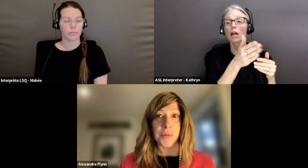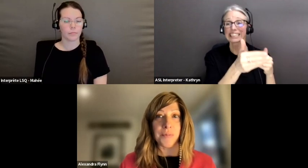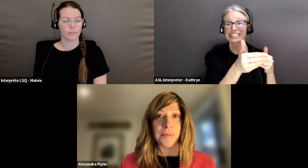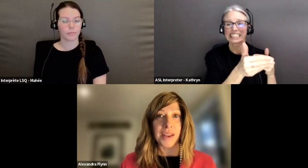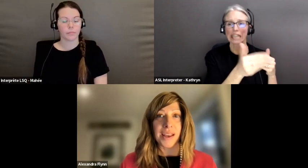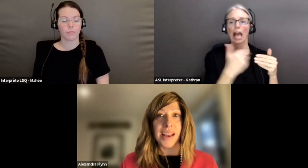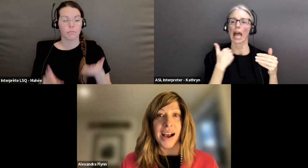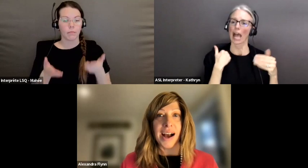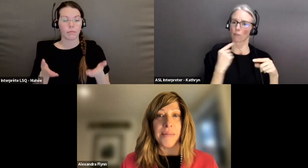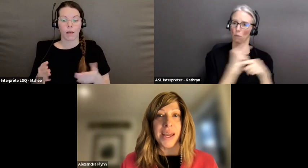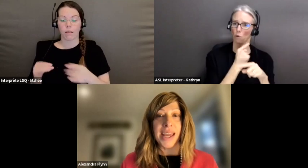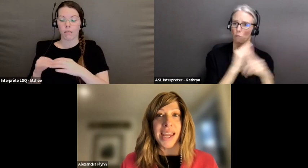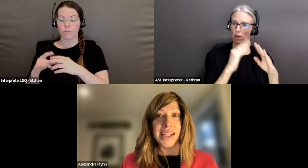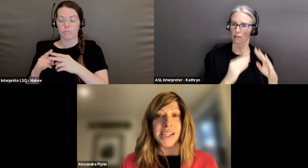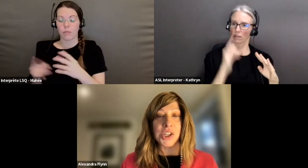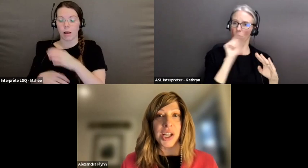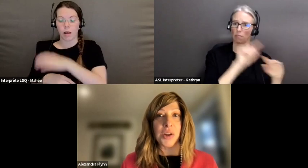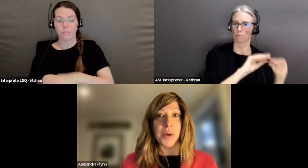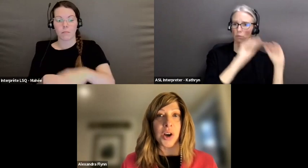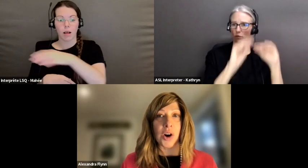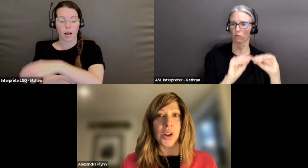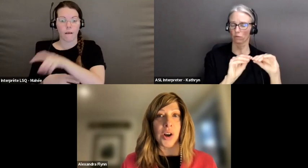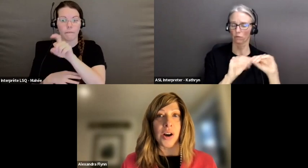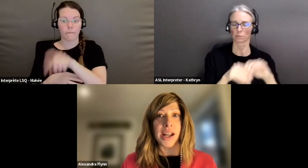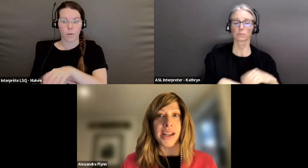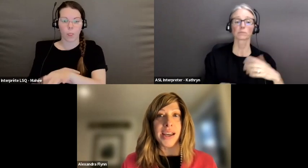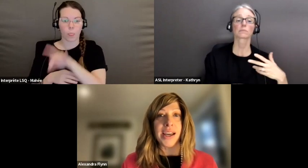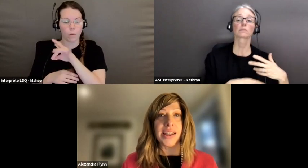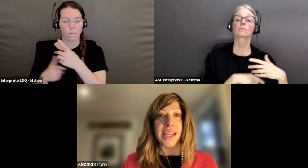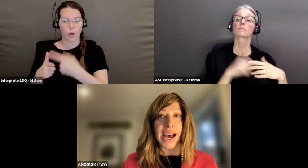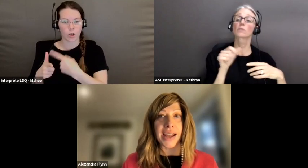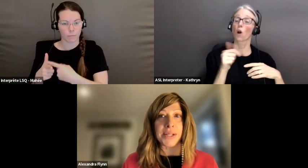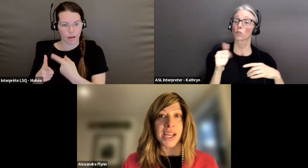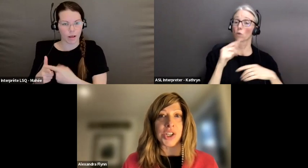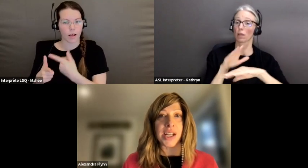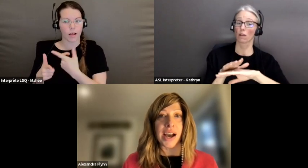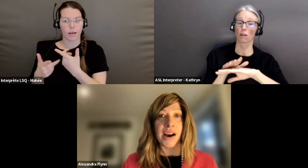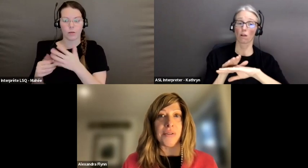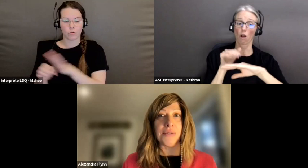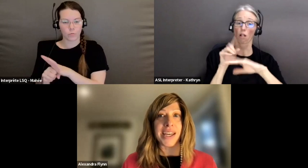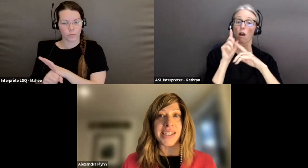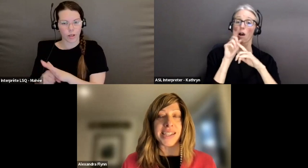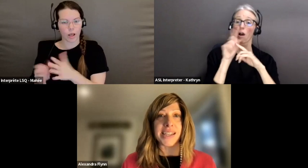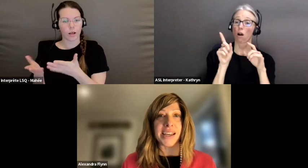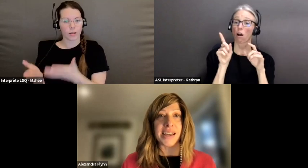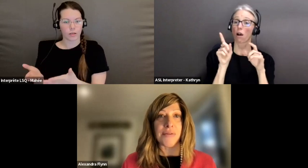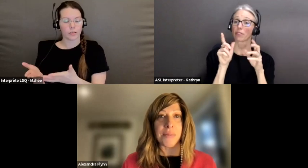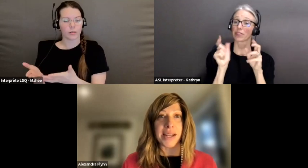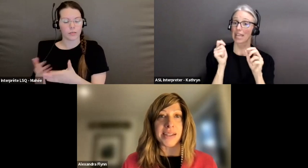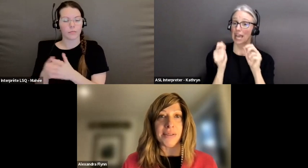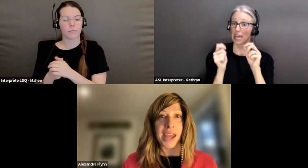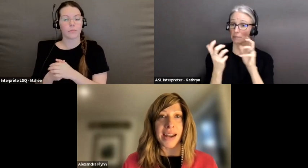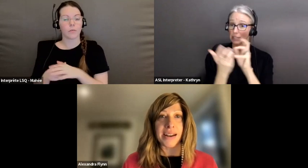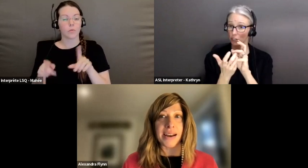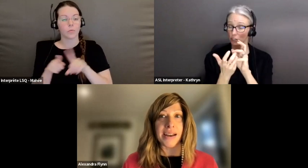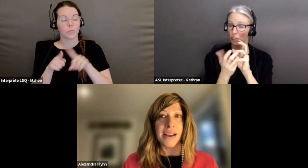to. In addition, we call on the adaptation of existing Government